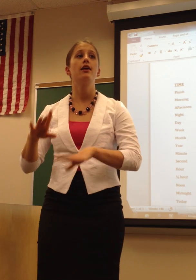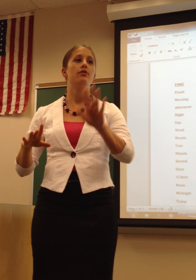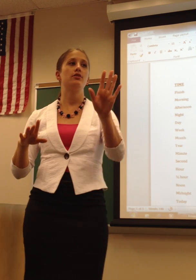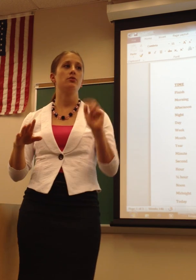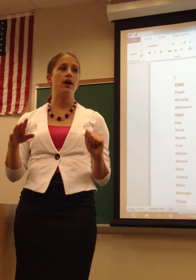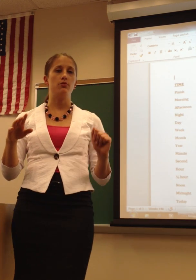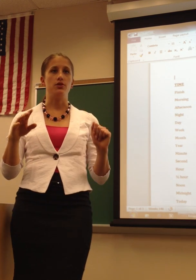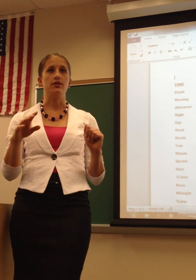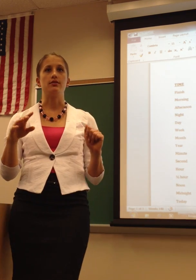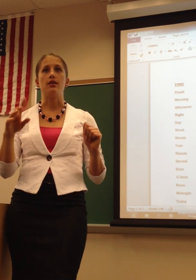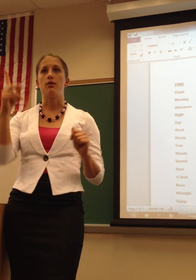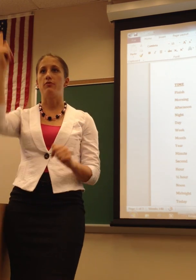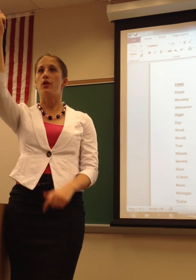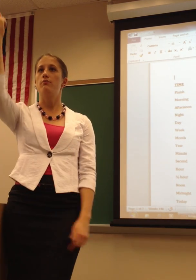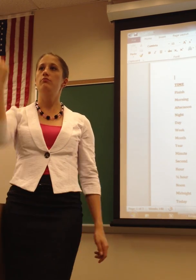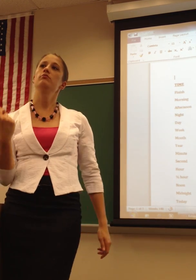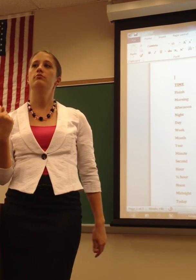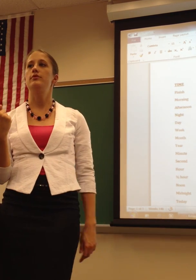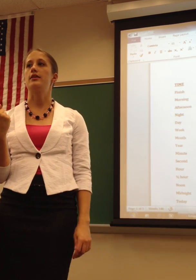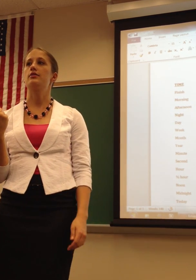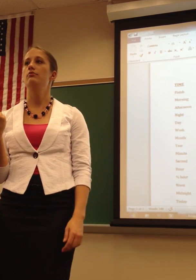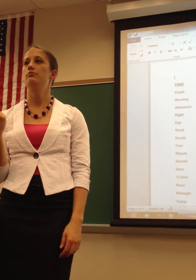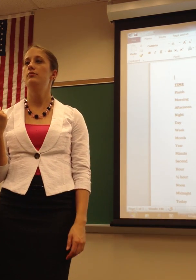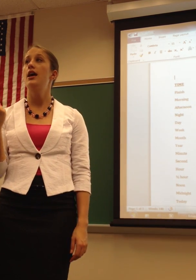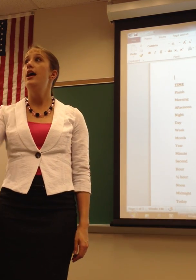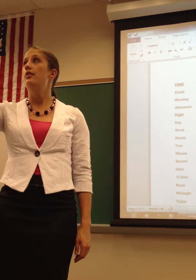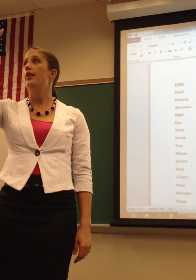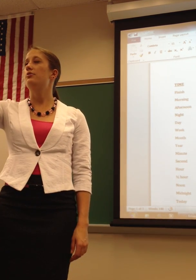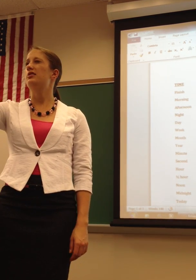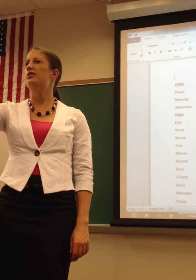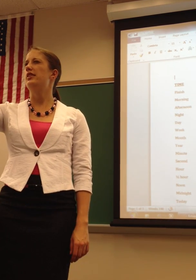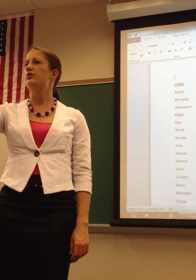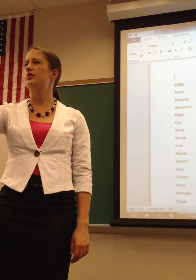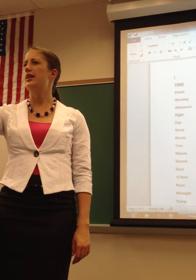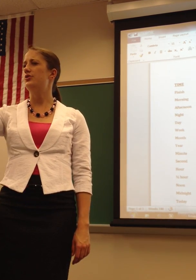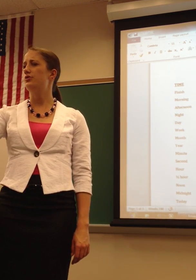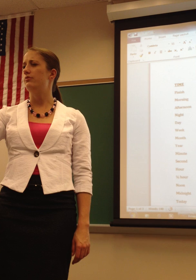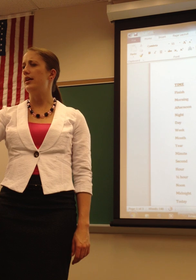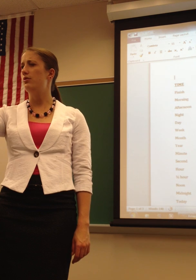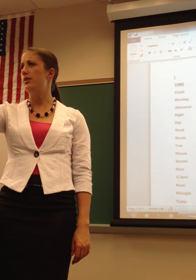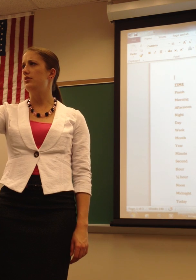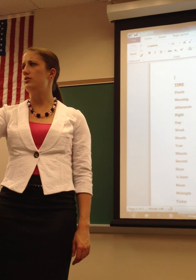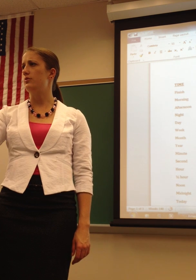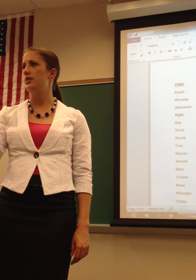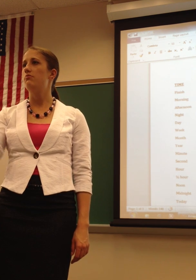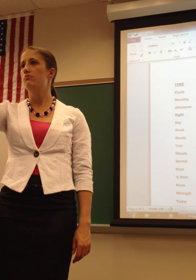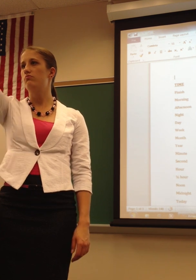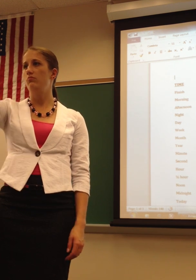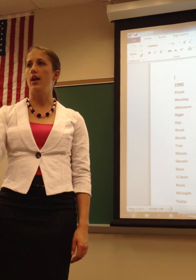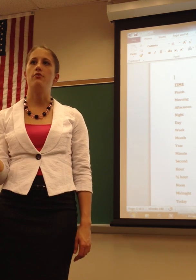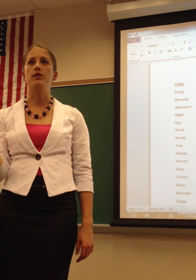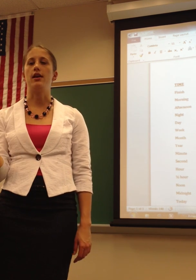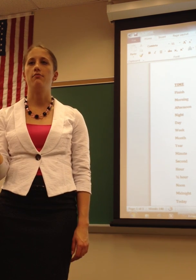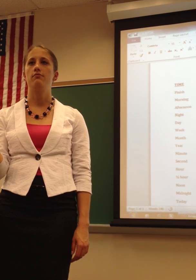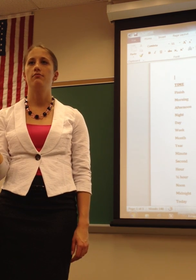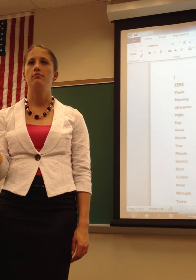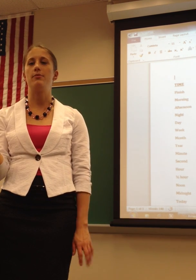This is the way I want you guys to sign it. I prefer this. Like, here's the schedule right here, Monday, Tuesday, Wednesday. Every Monday. I mean